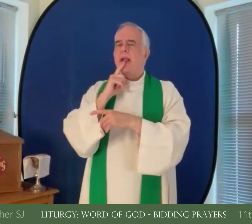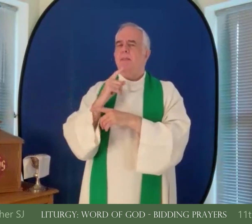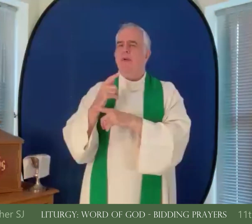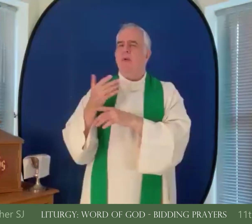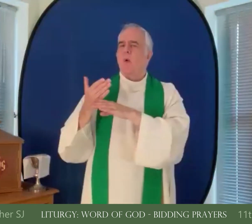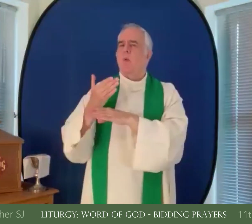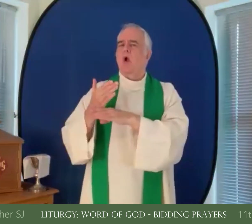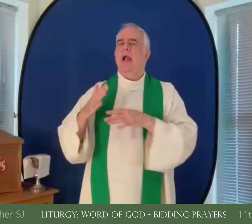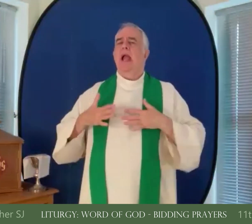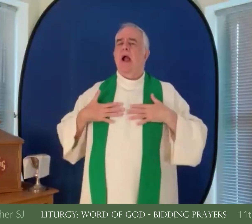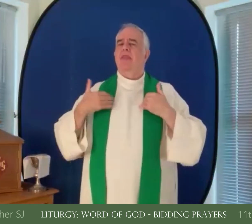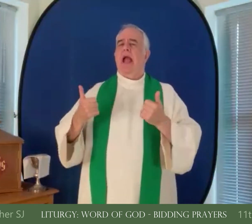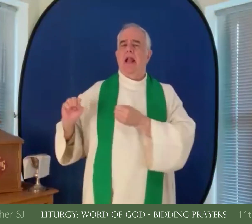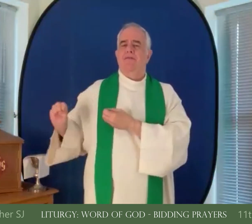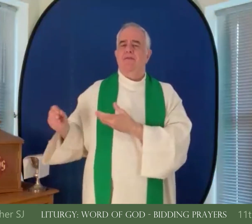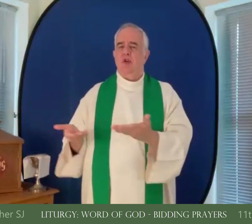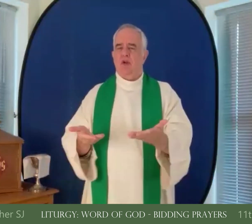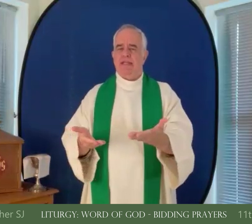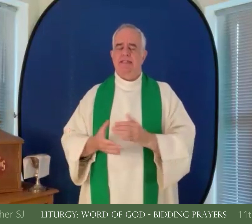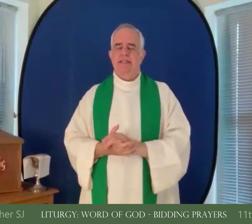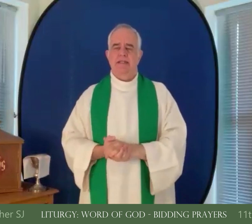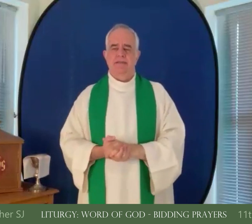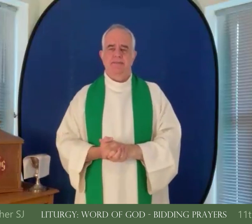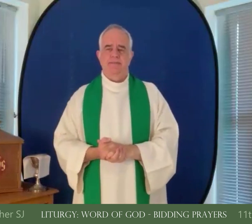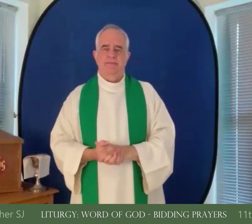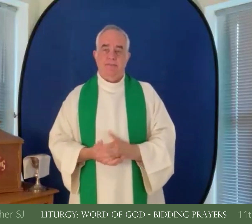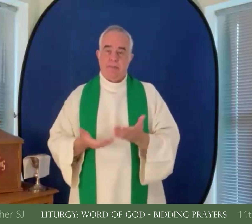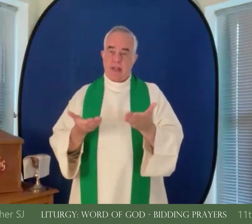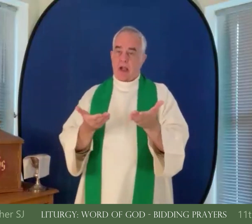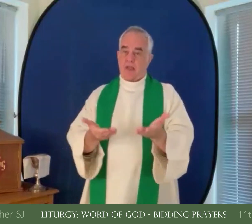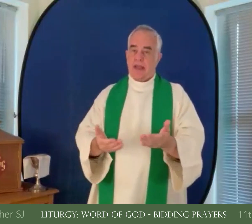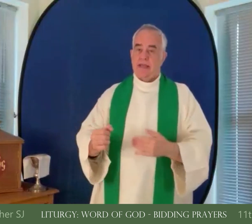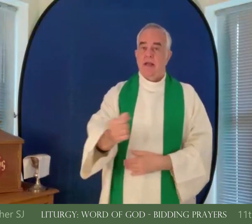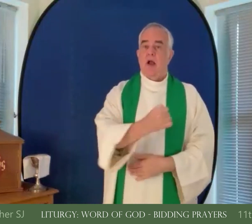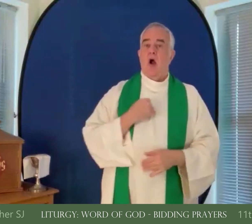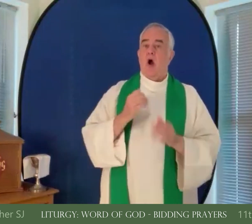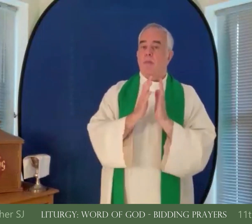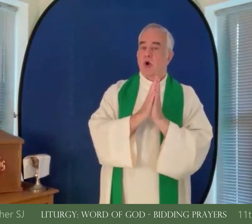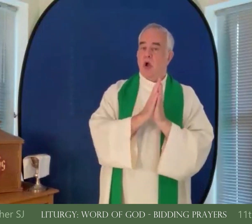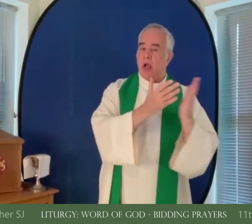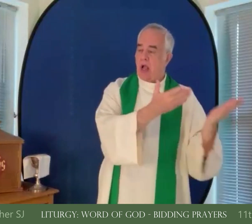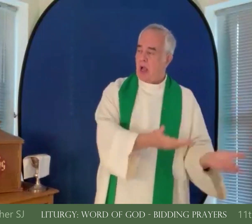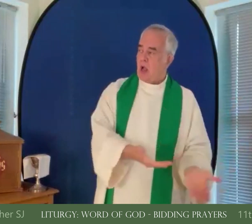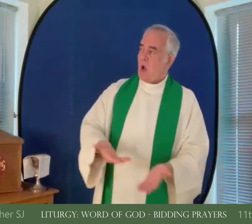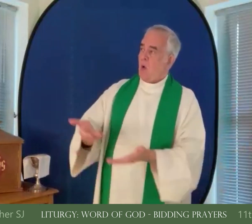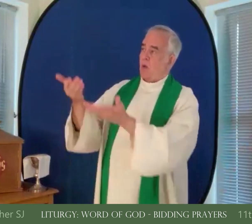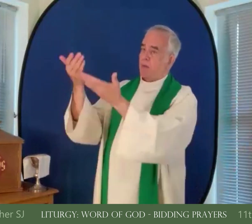people who work in the health services. Thus, our prayer, we